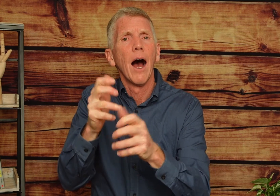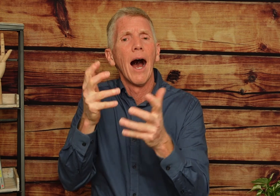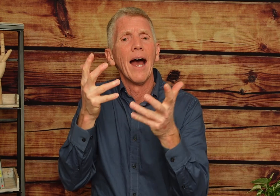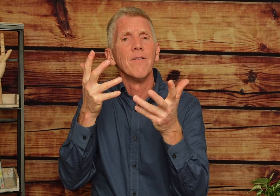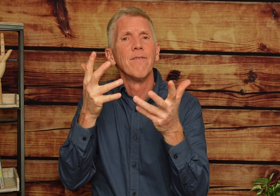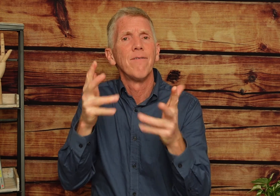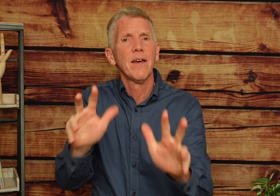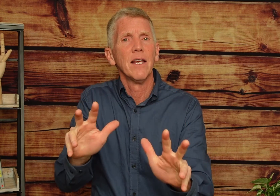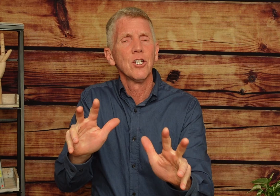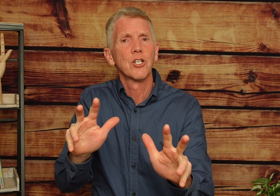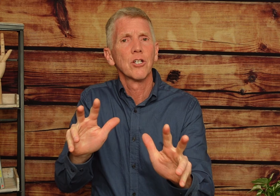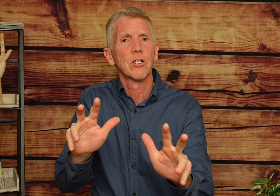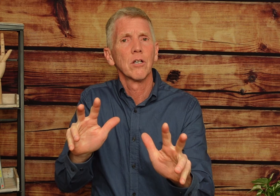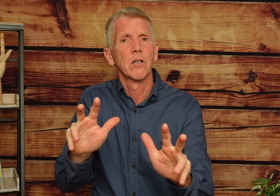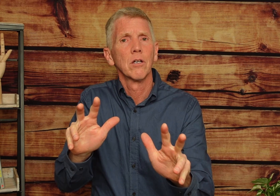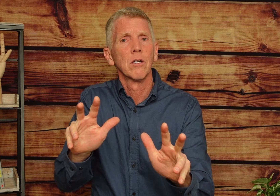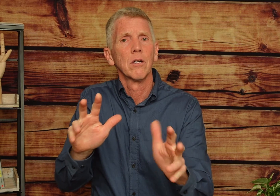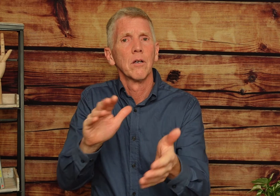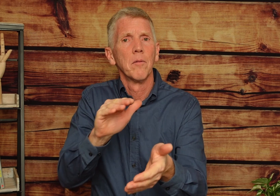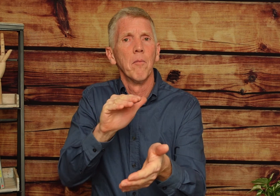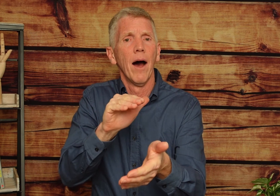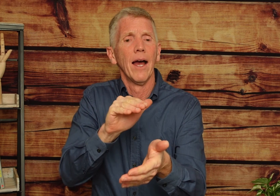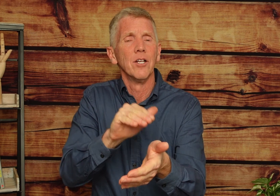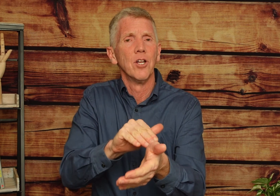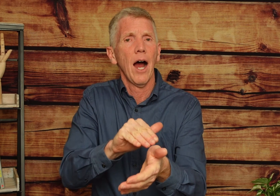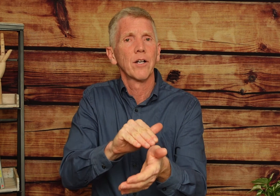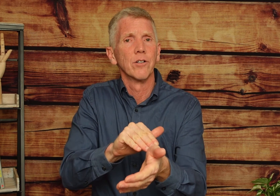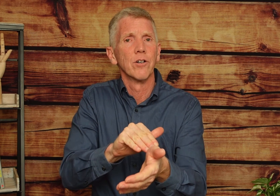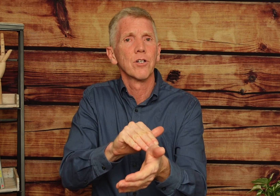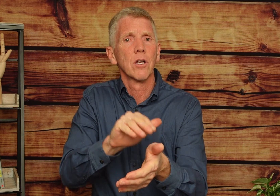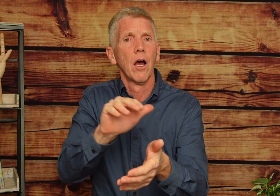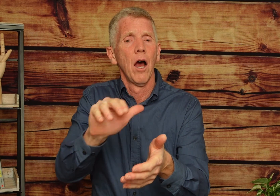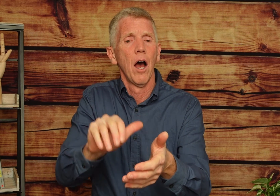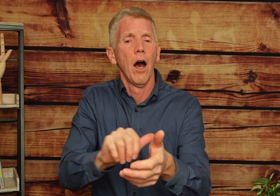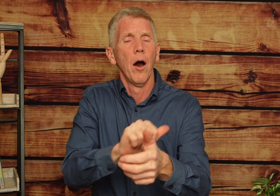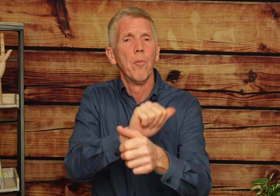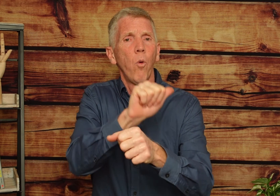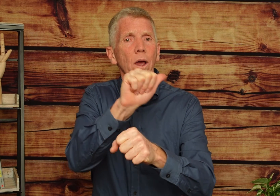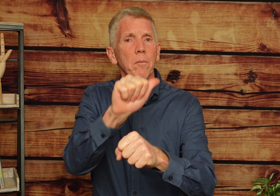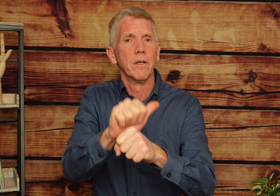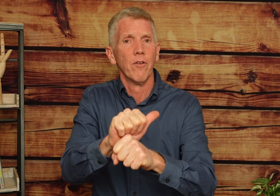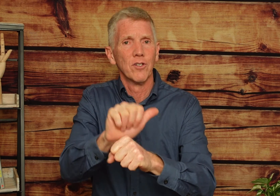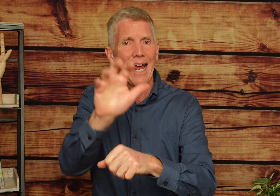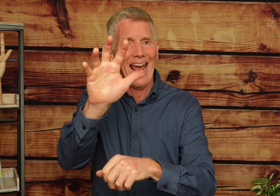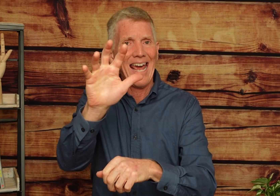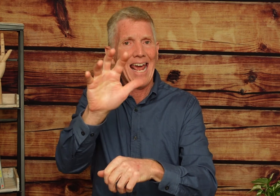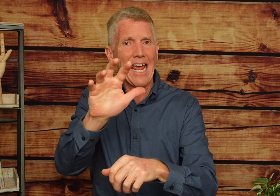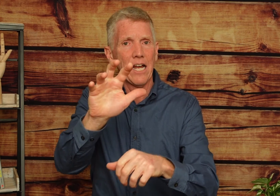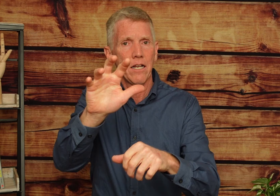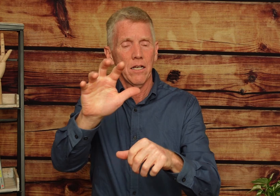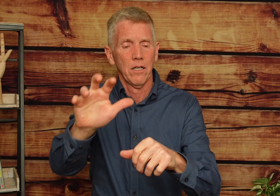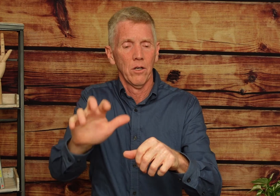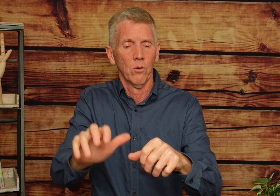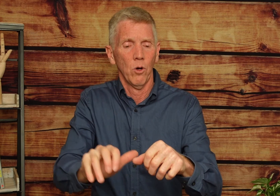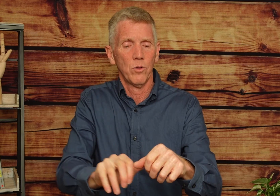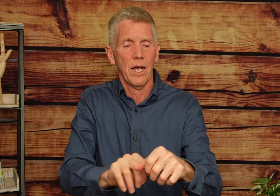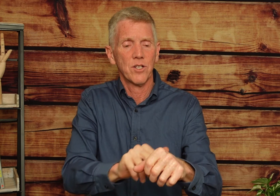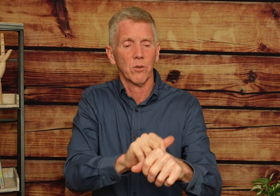I finish my doctor's appointment. There's that A hand, rotates